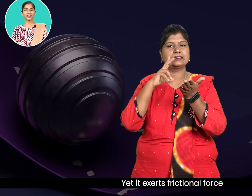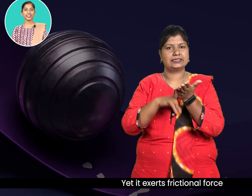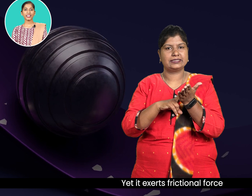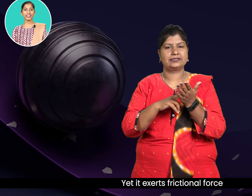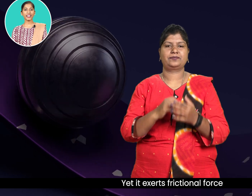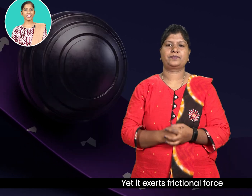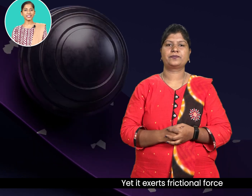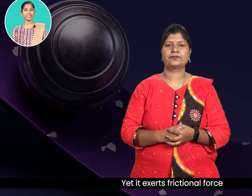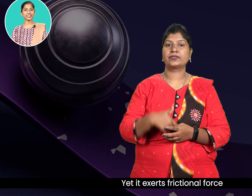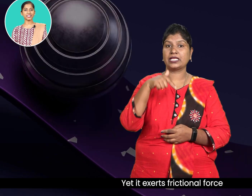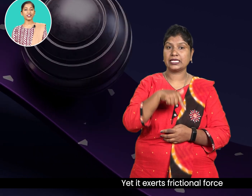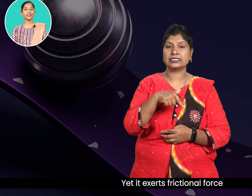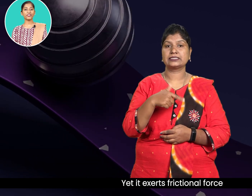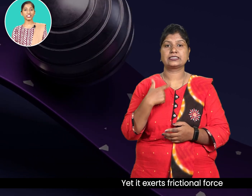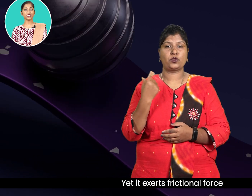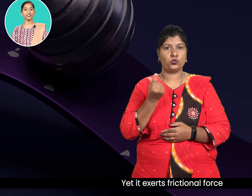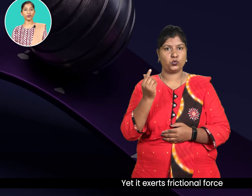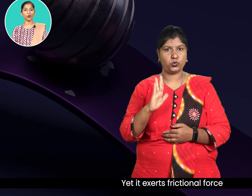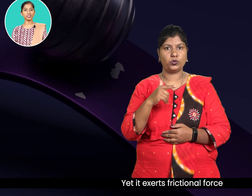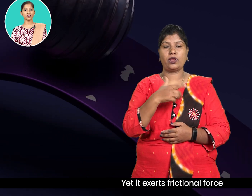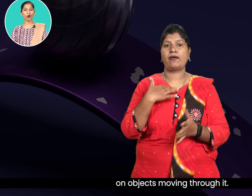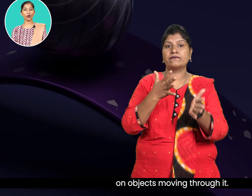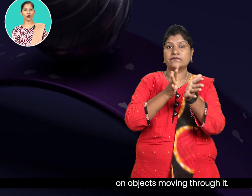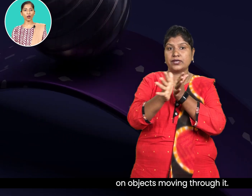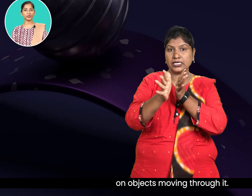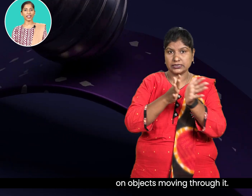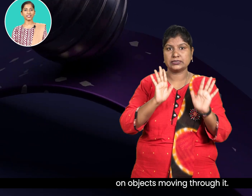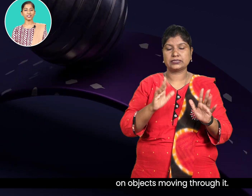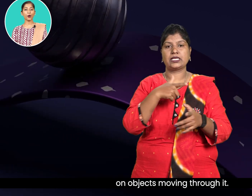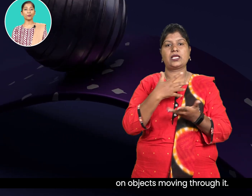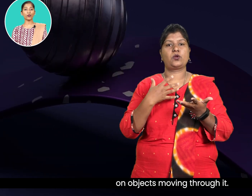yet it exerts frictional force on